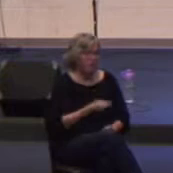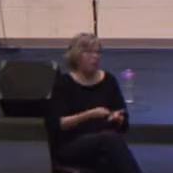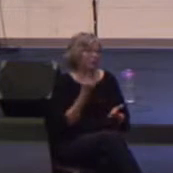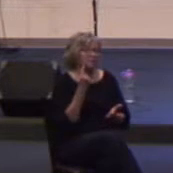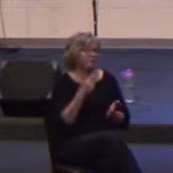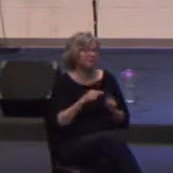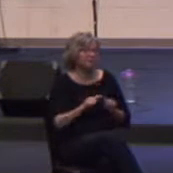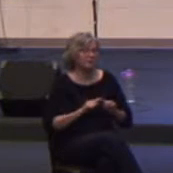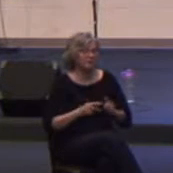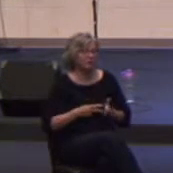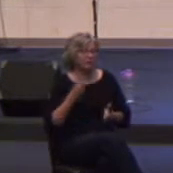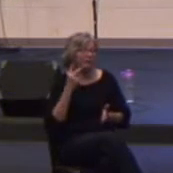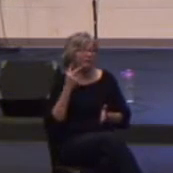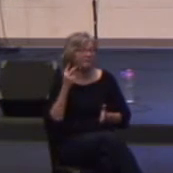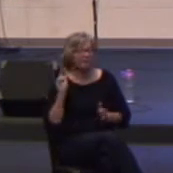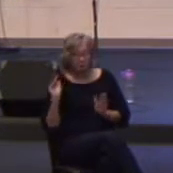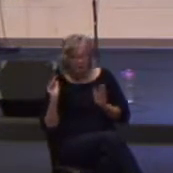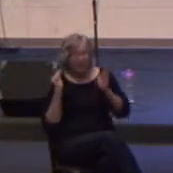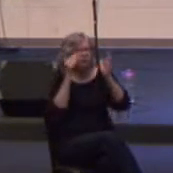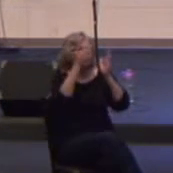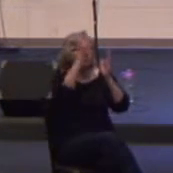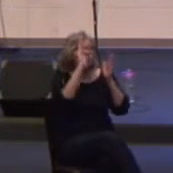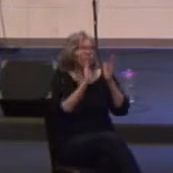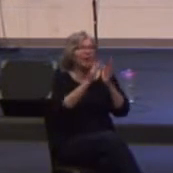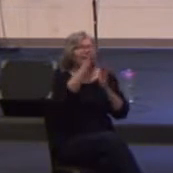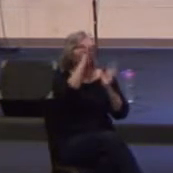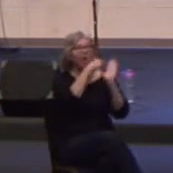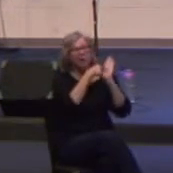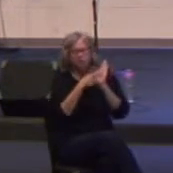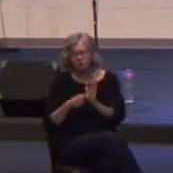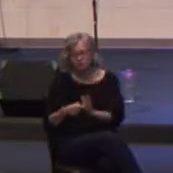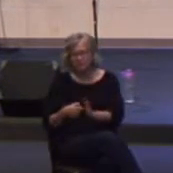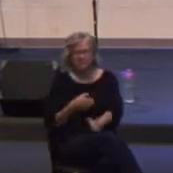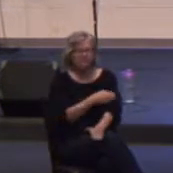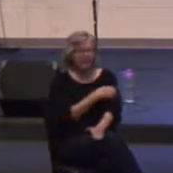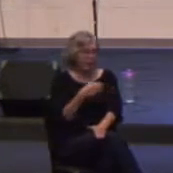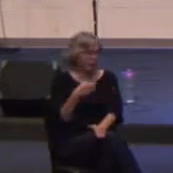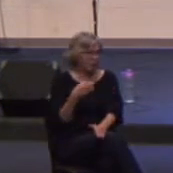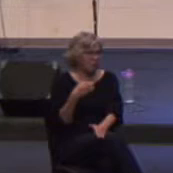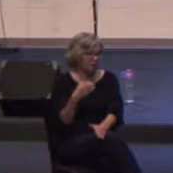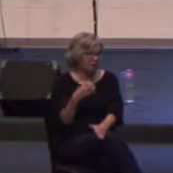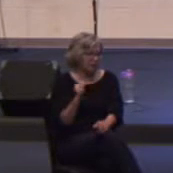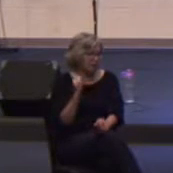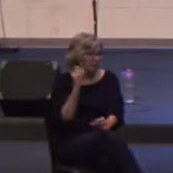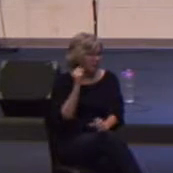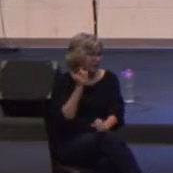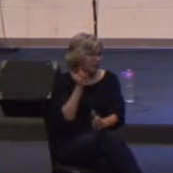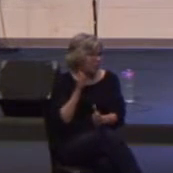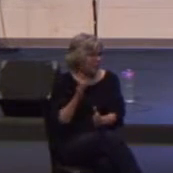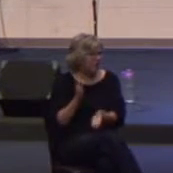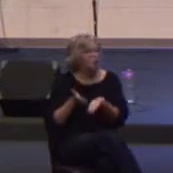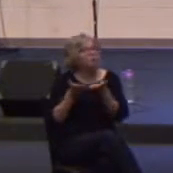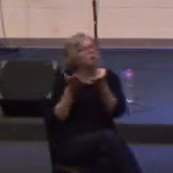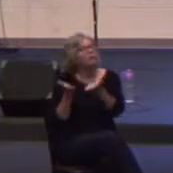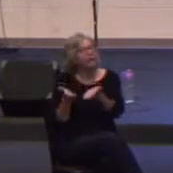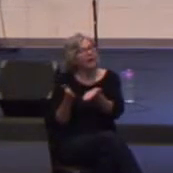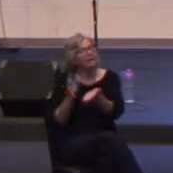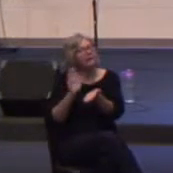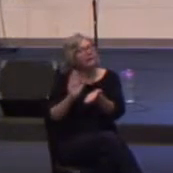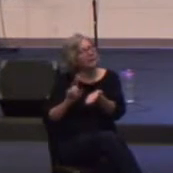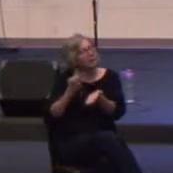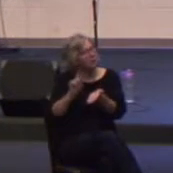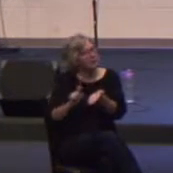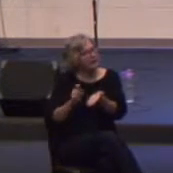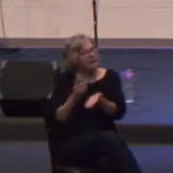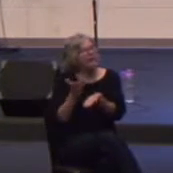turned to God, and God has demonstrated his power in incredible ways to provide for the needs and give freedom